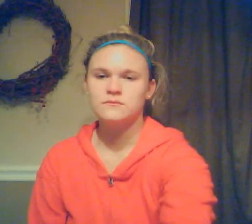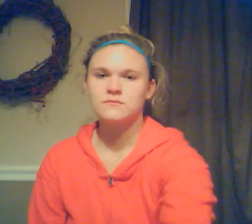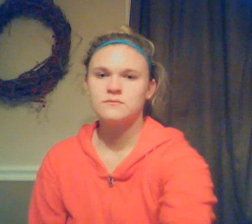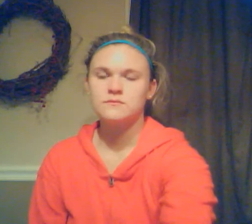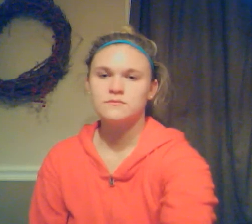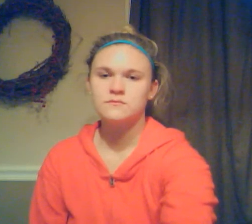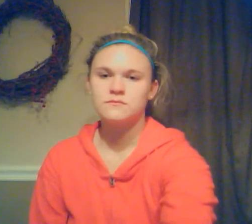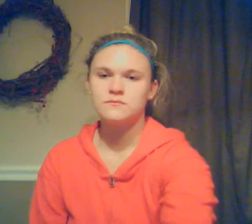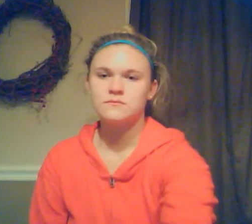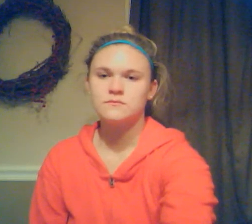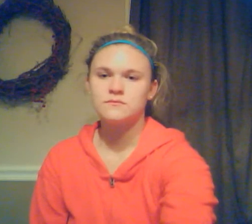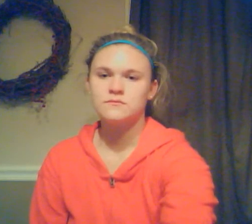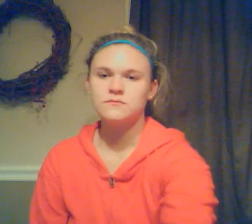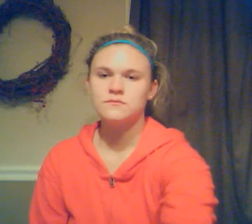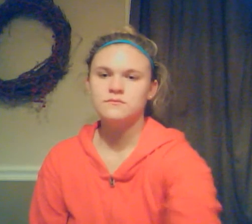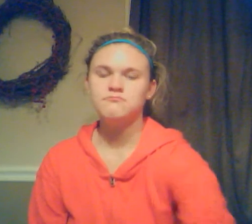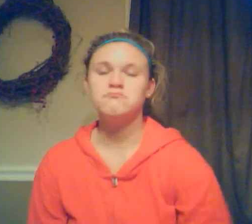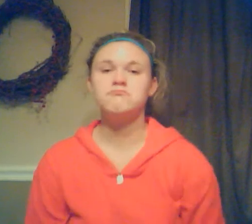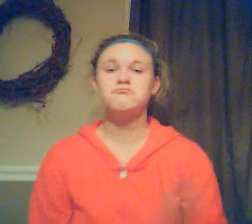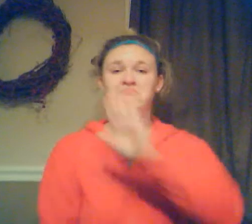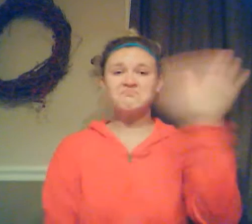how cheesy you want this to be.